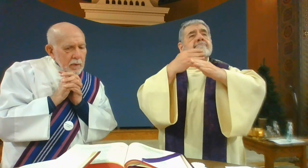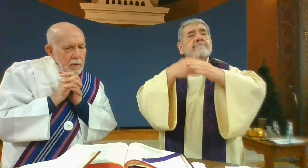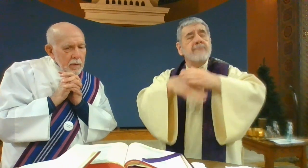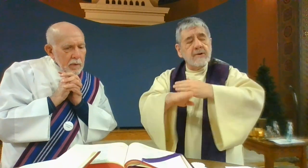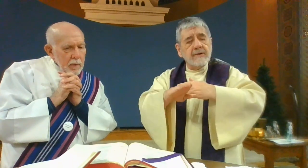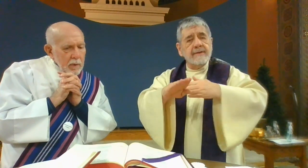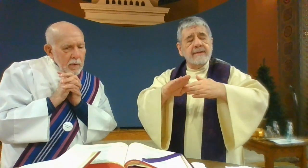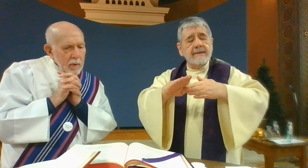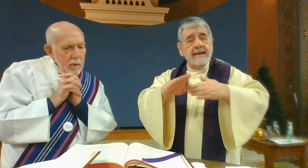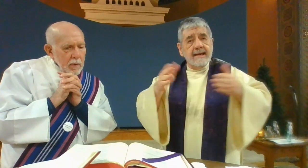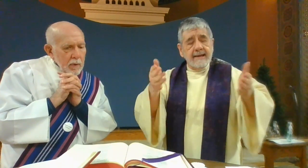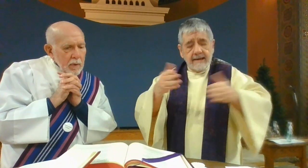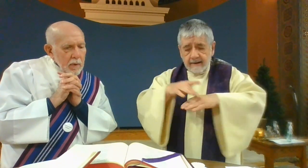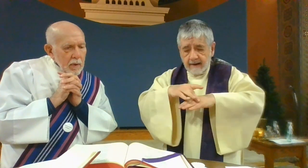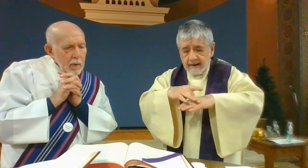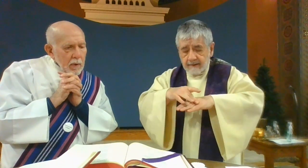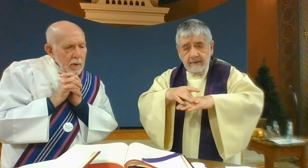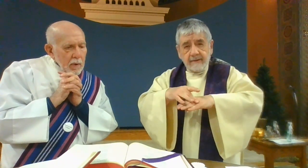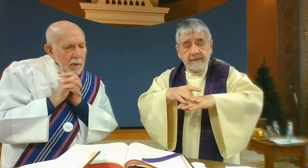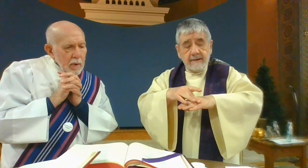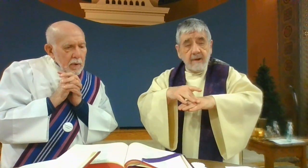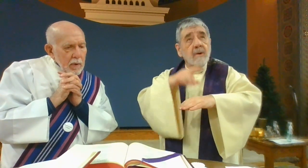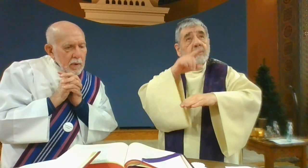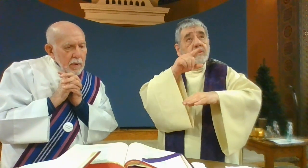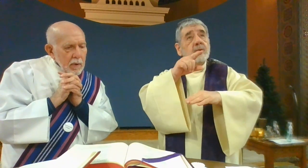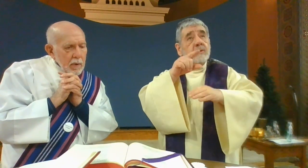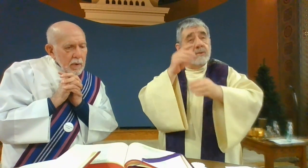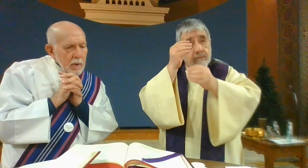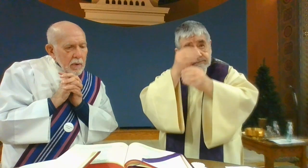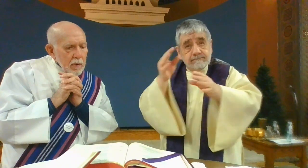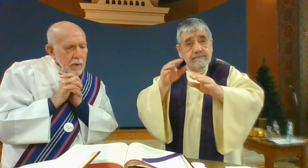Pour forth, we beseech you, O Lord,